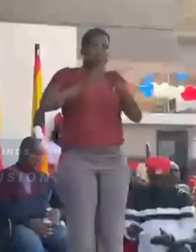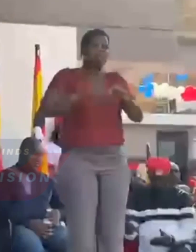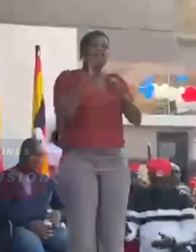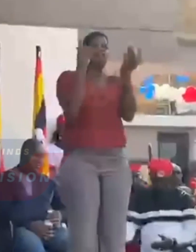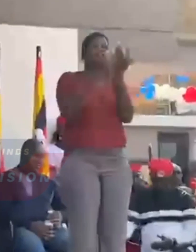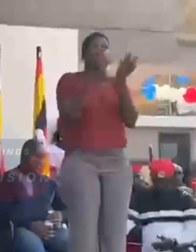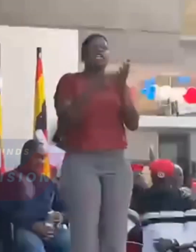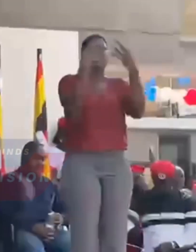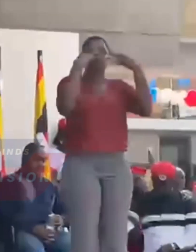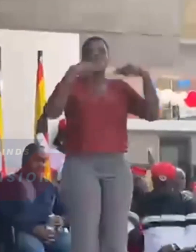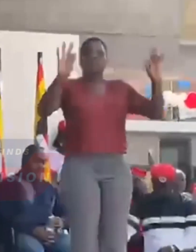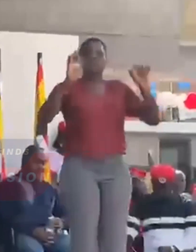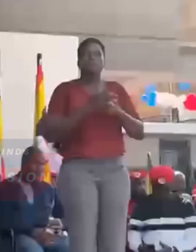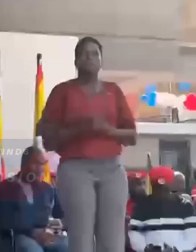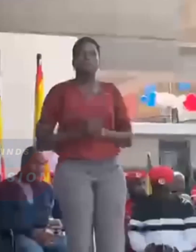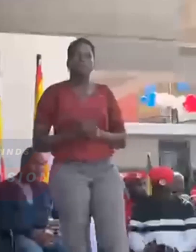free.